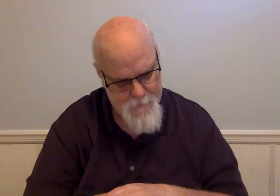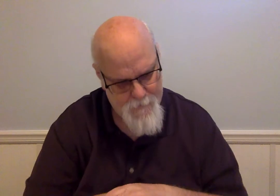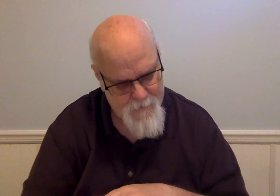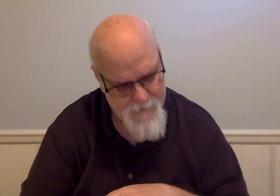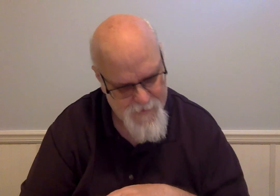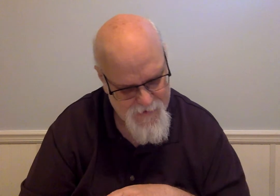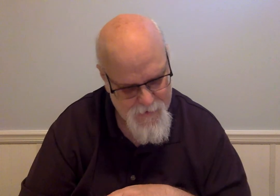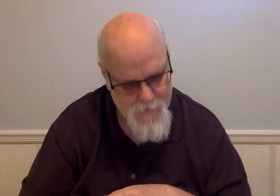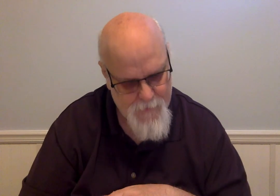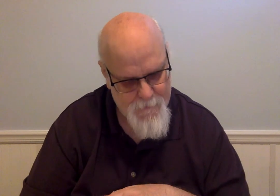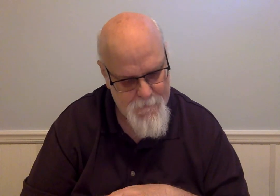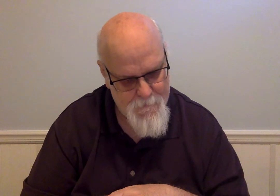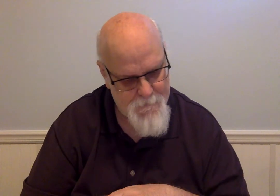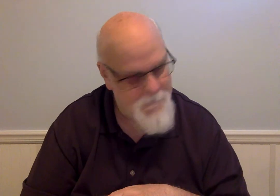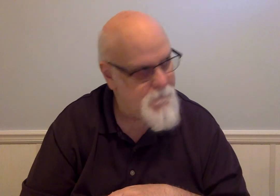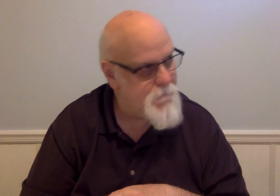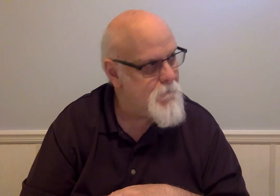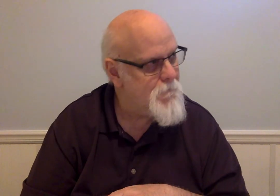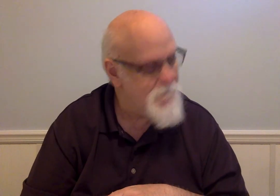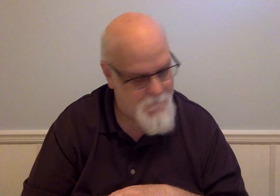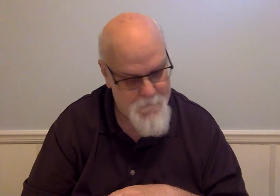the back of your wrist because, again, that's like the time.